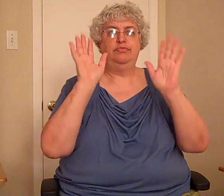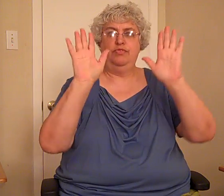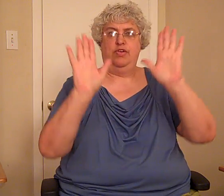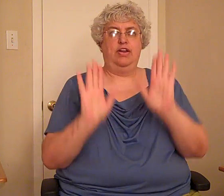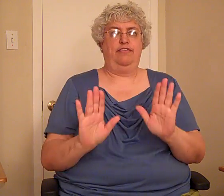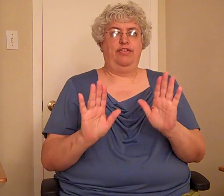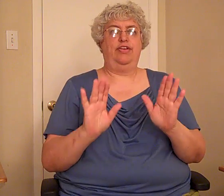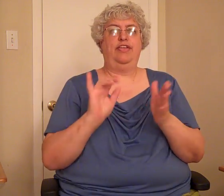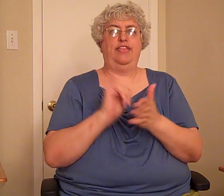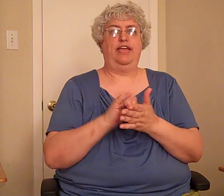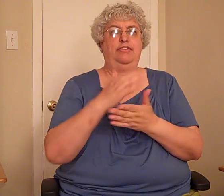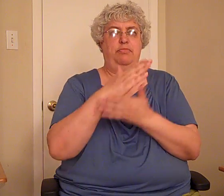journey. It's part of the process.